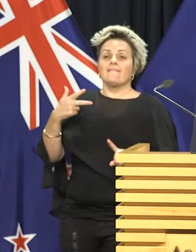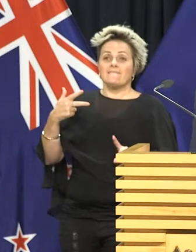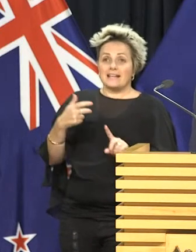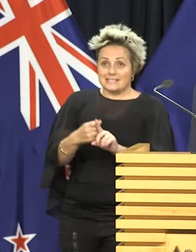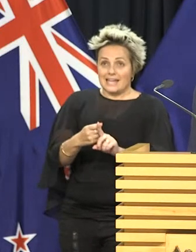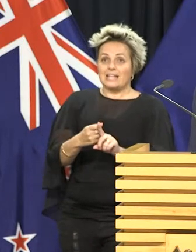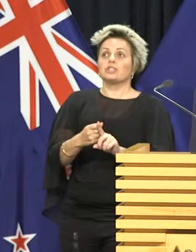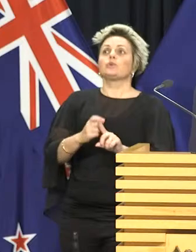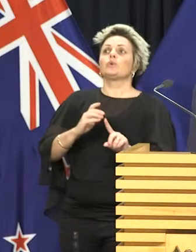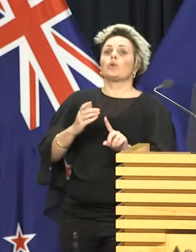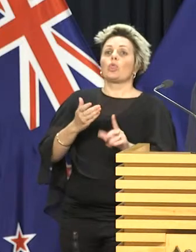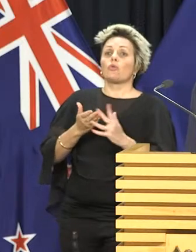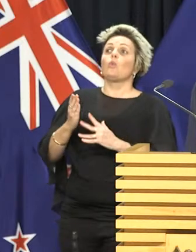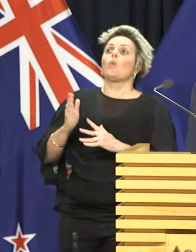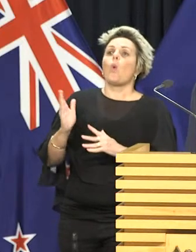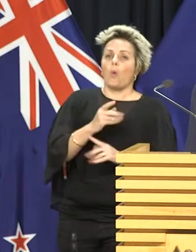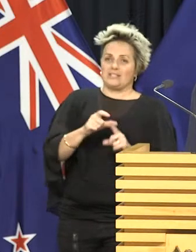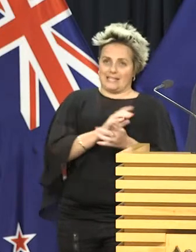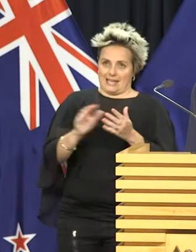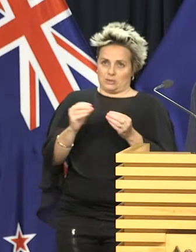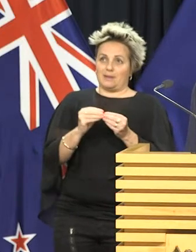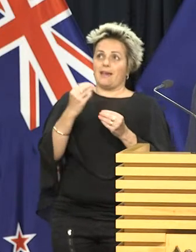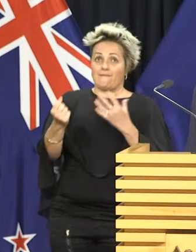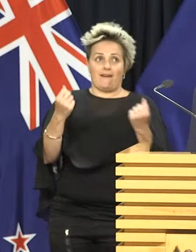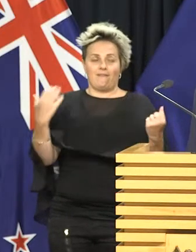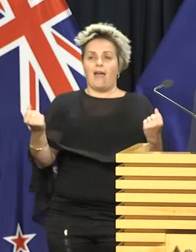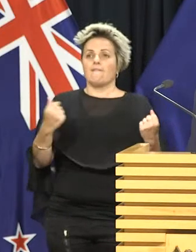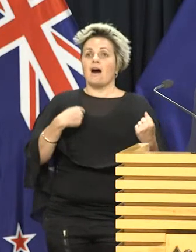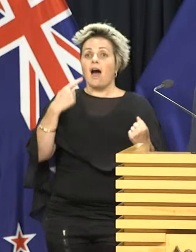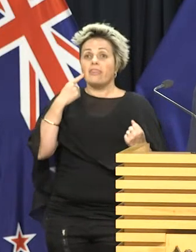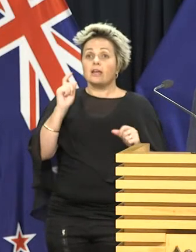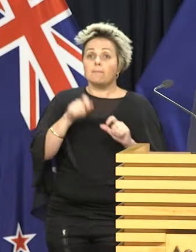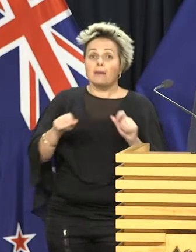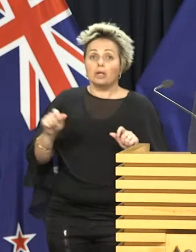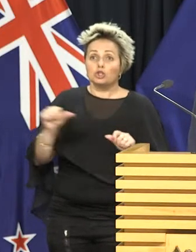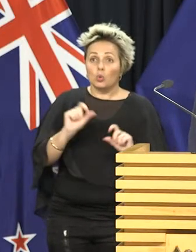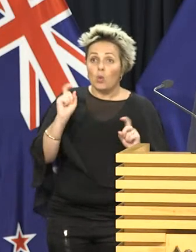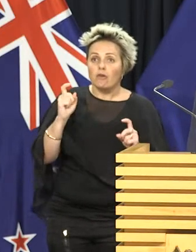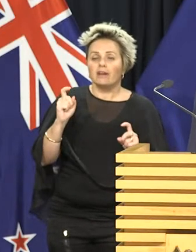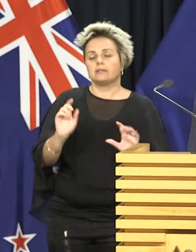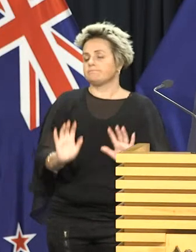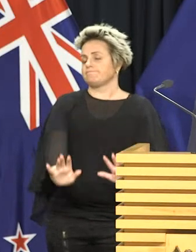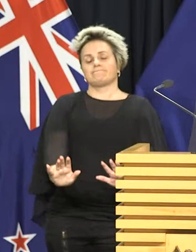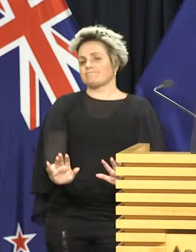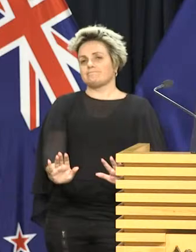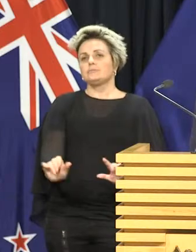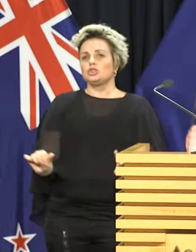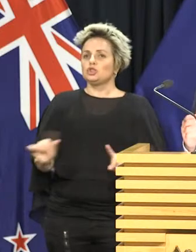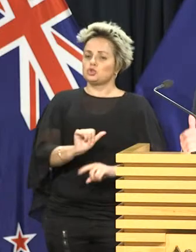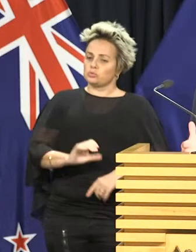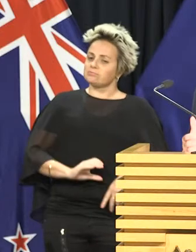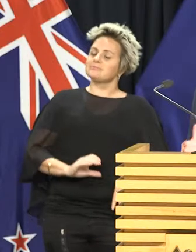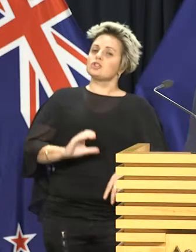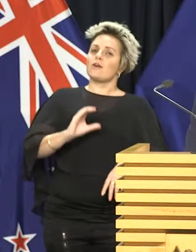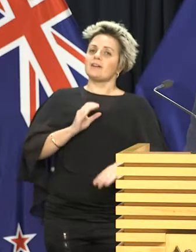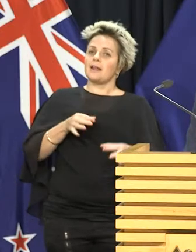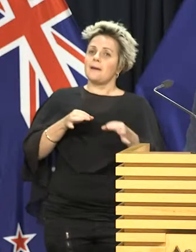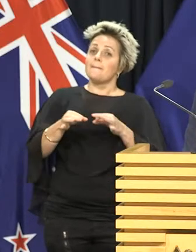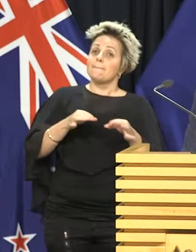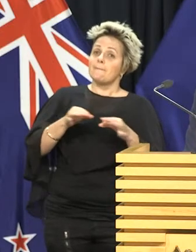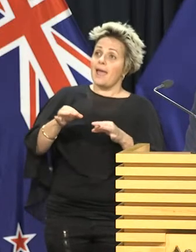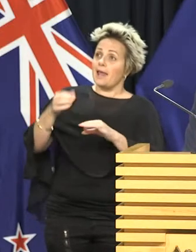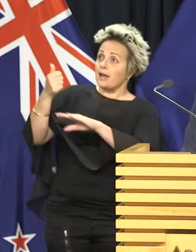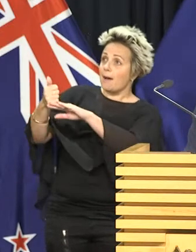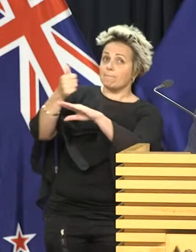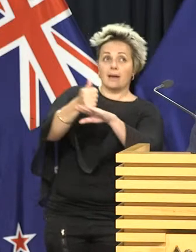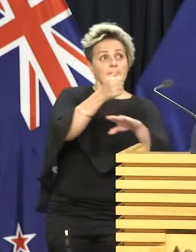underway in each of our DHBs, and so no, I don't think people should be concerned. They should be confident that the plans are being put in